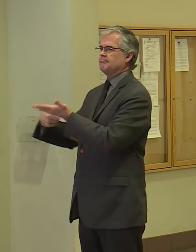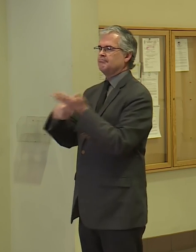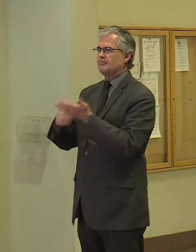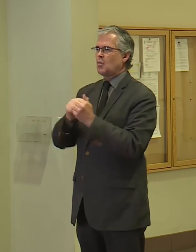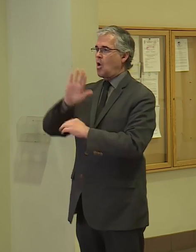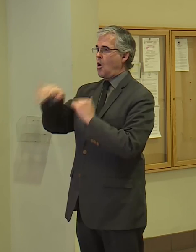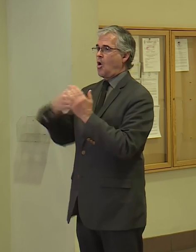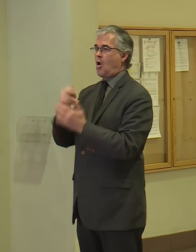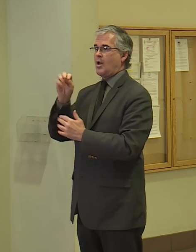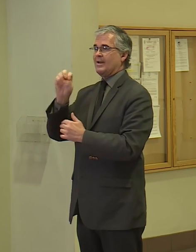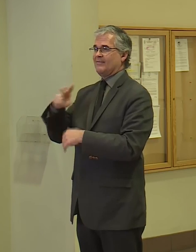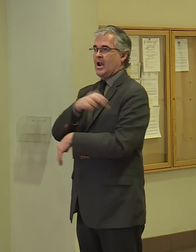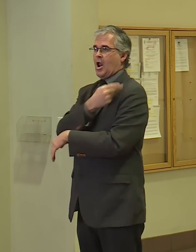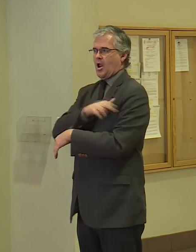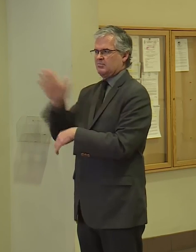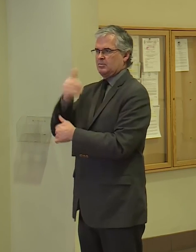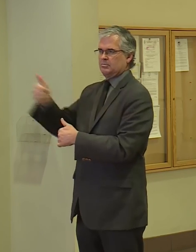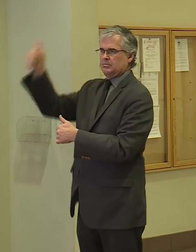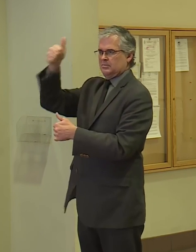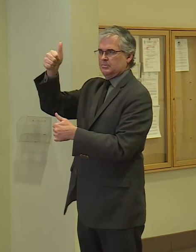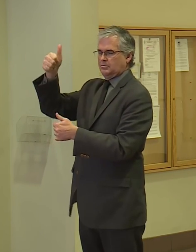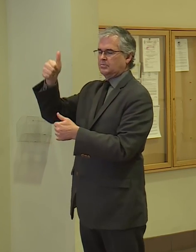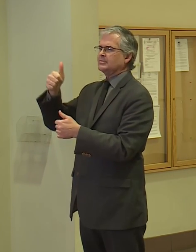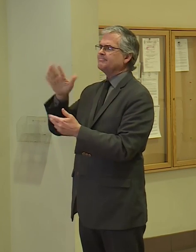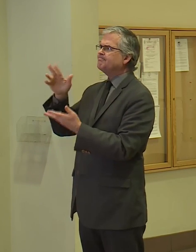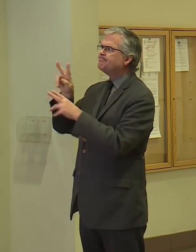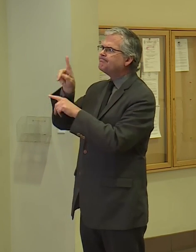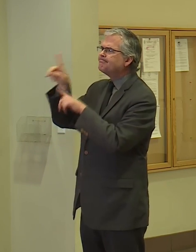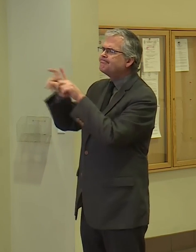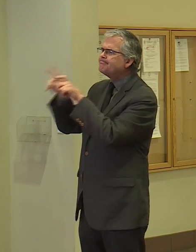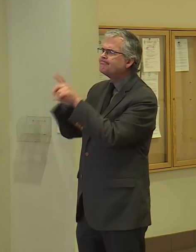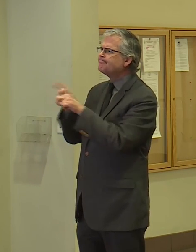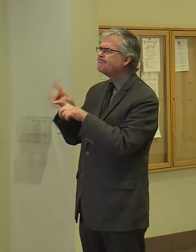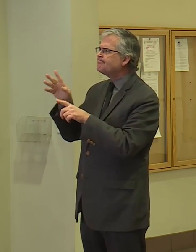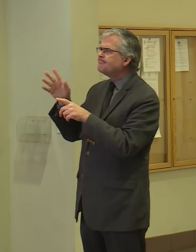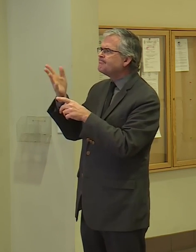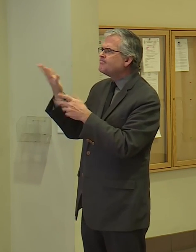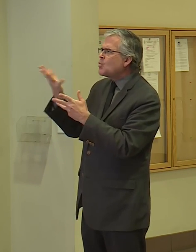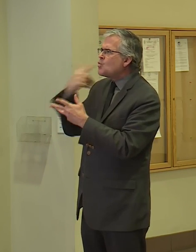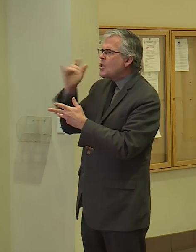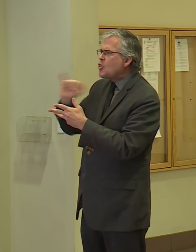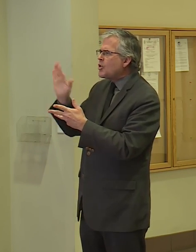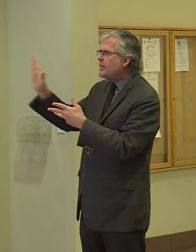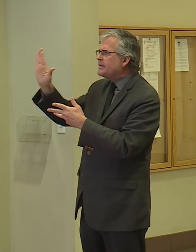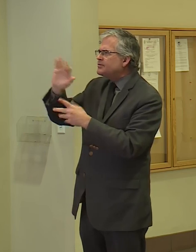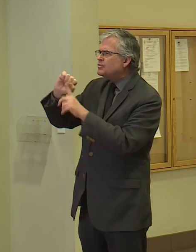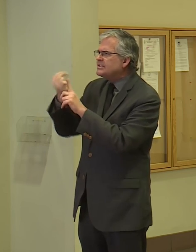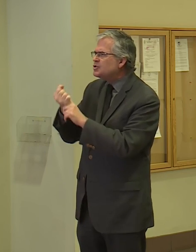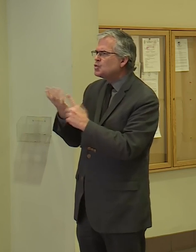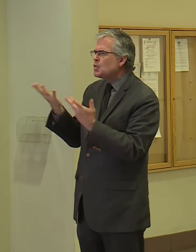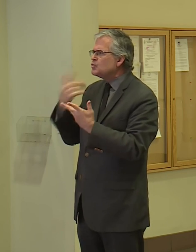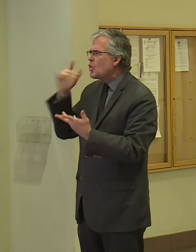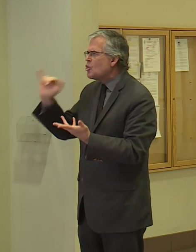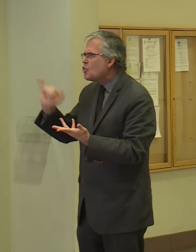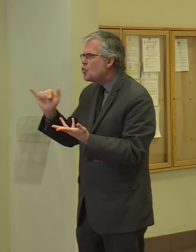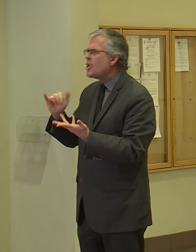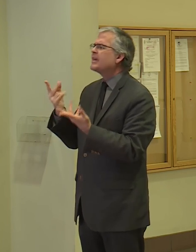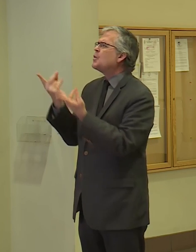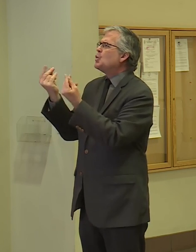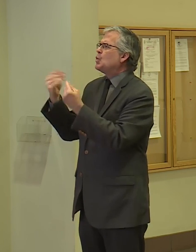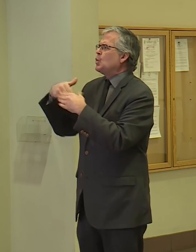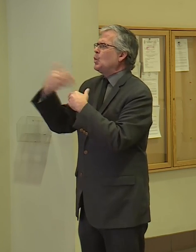Nevada's hospitals to get their assessment of our current situation and most responsible next steps they